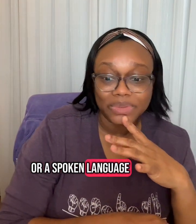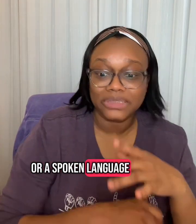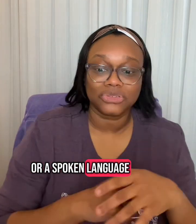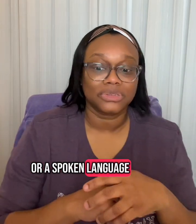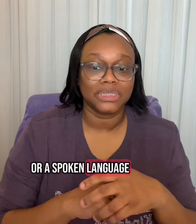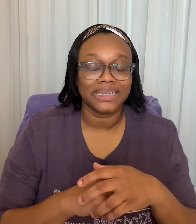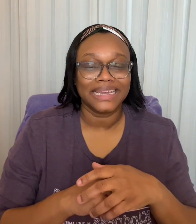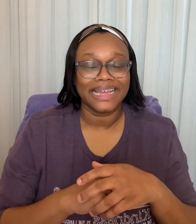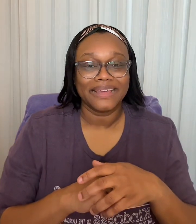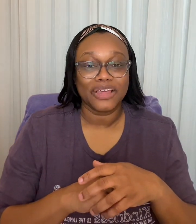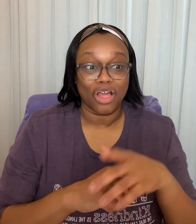language,